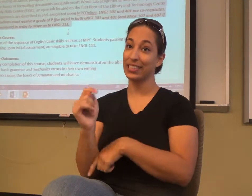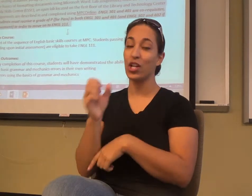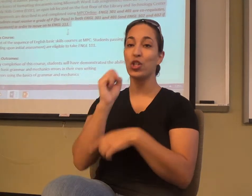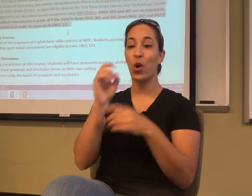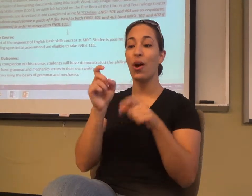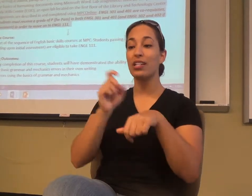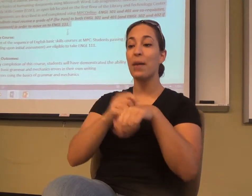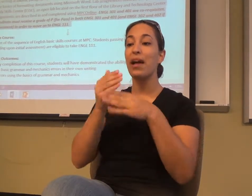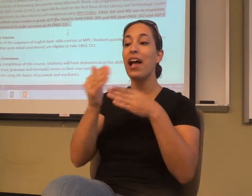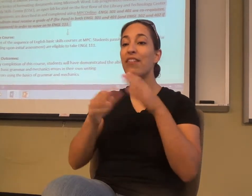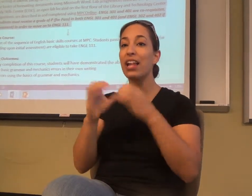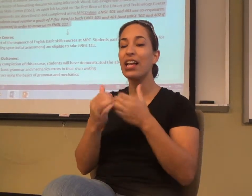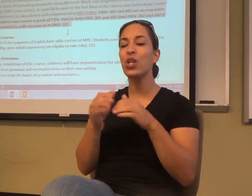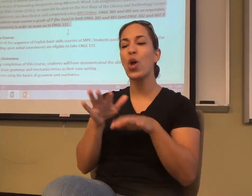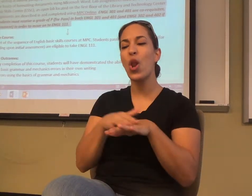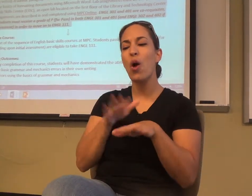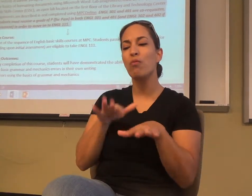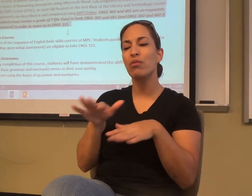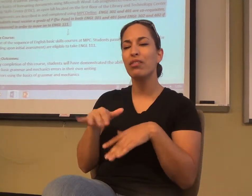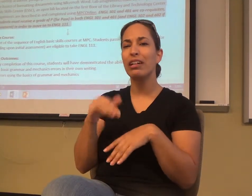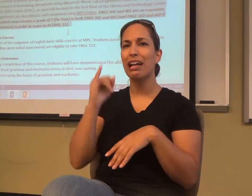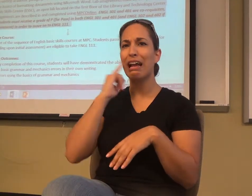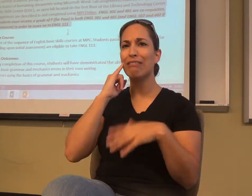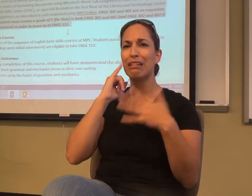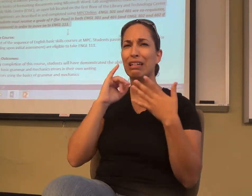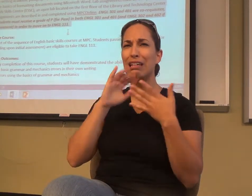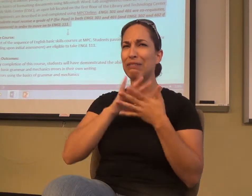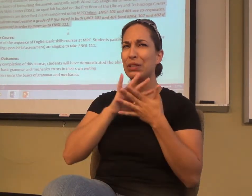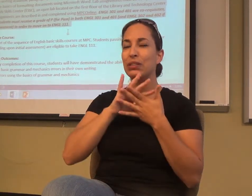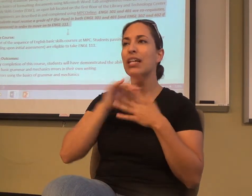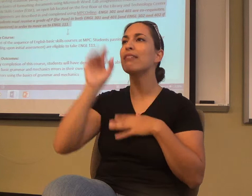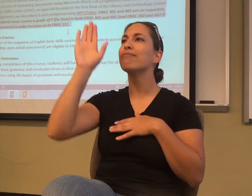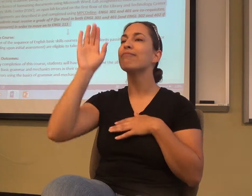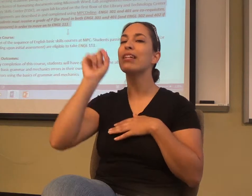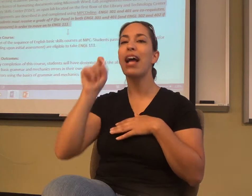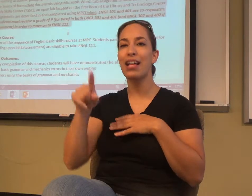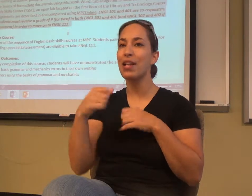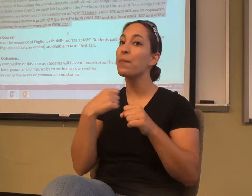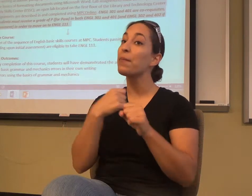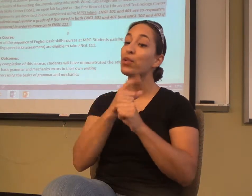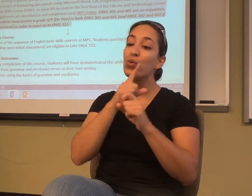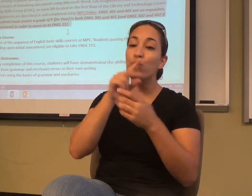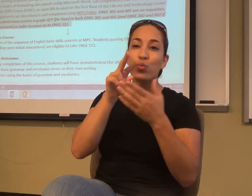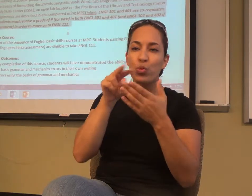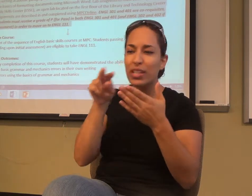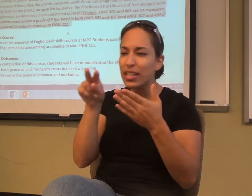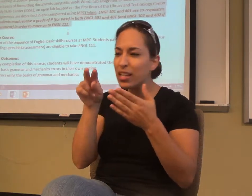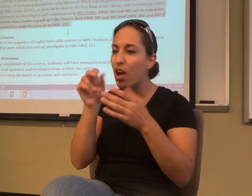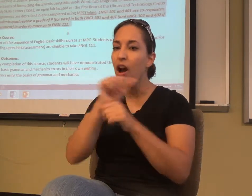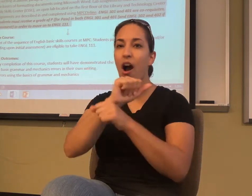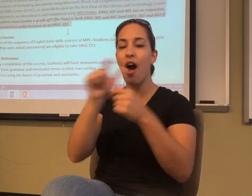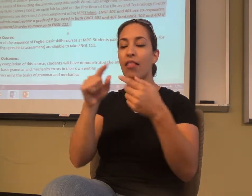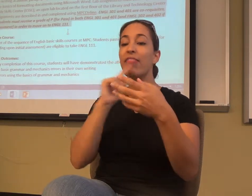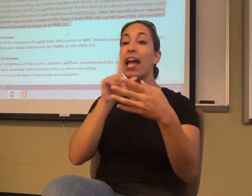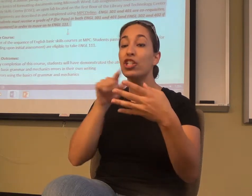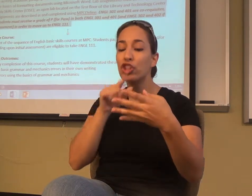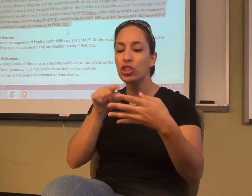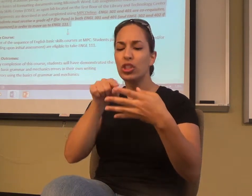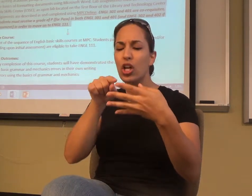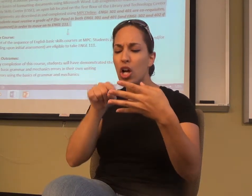go slowly, ask me questions if anything seems confusing, make sure you're reading all of the options before you make a choice, that kind of thing.